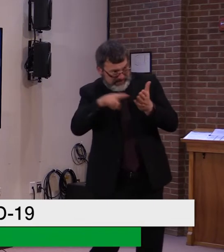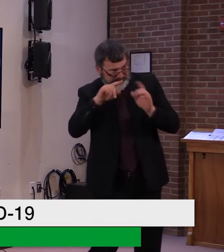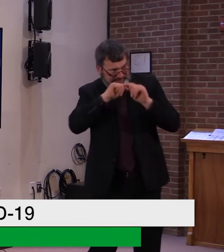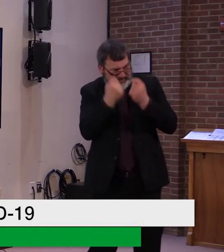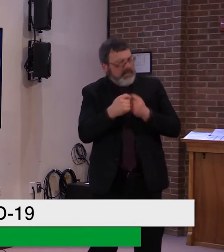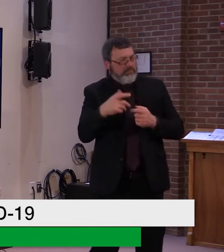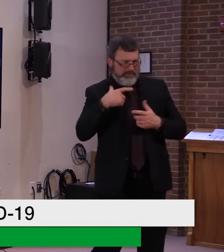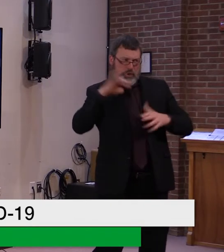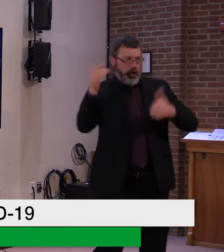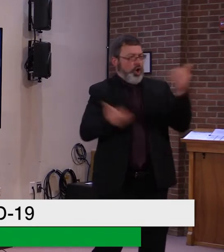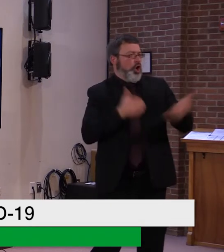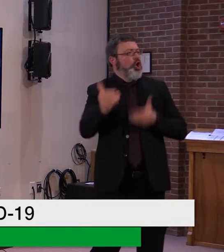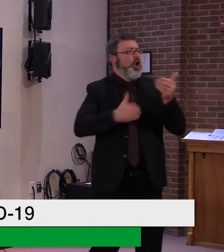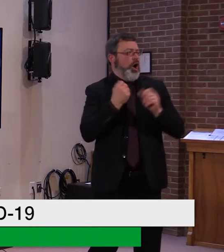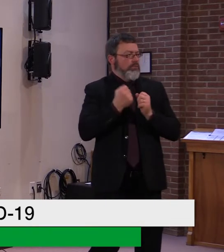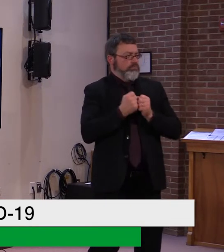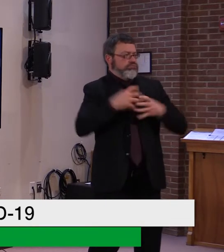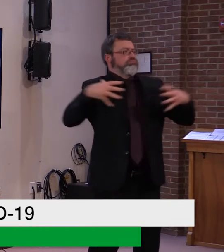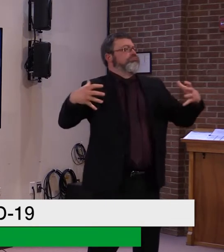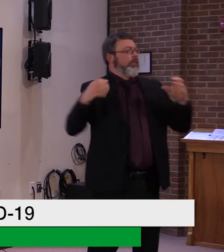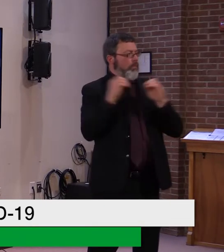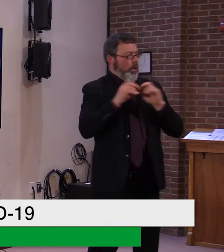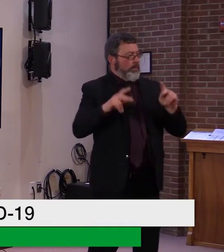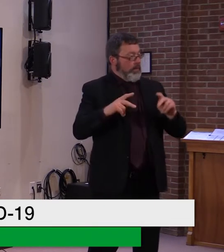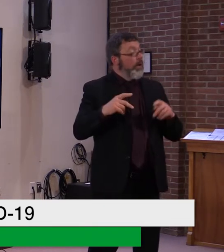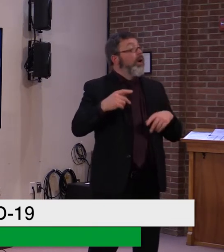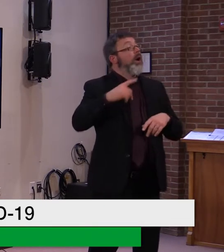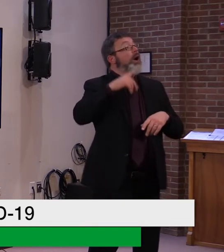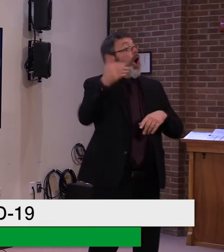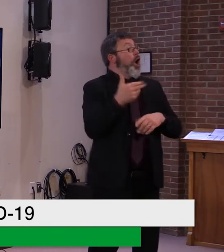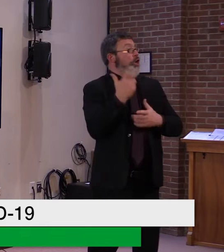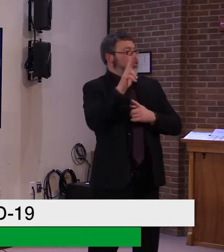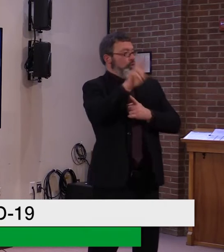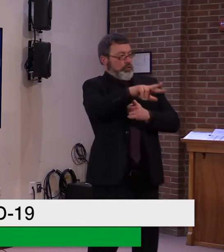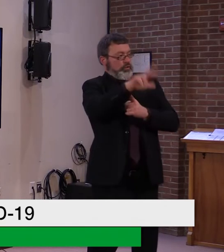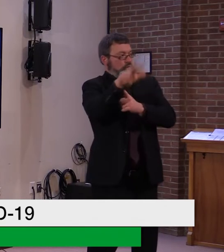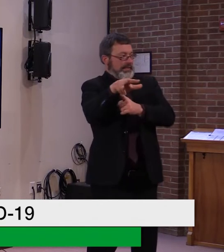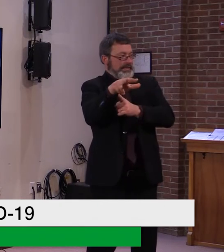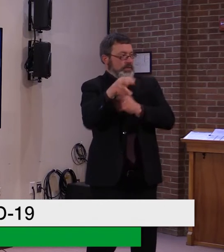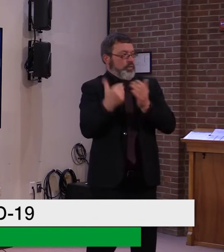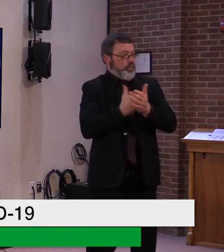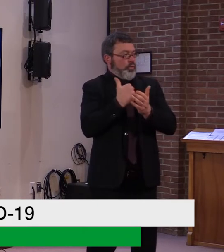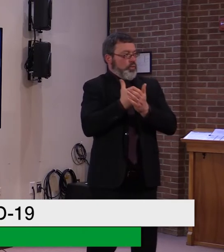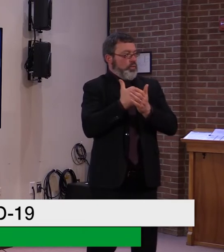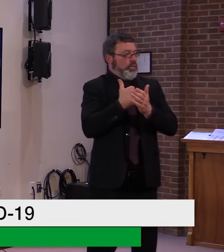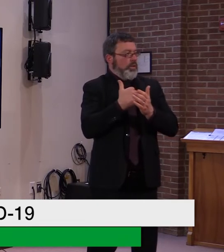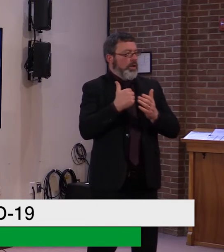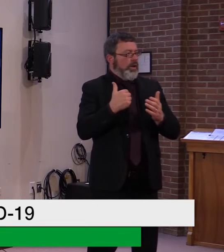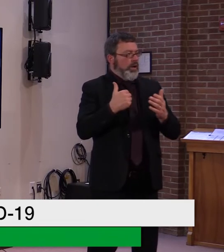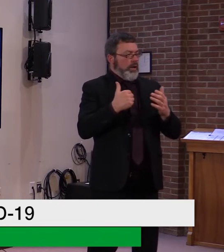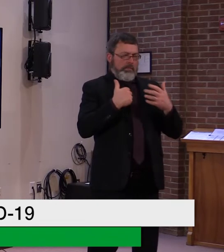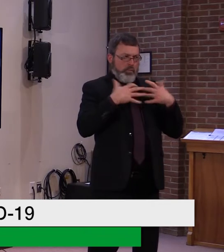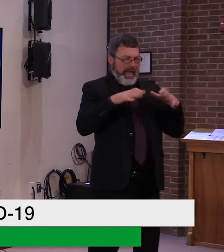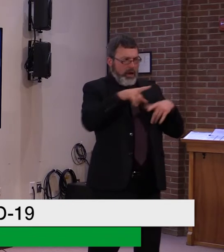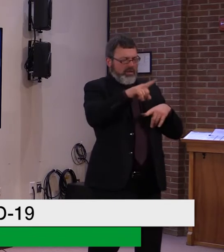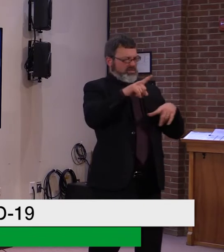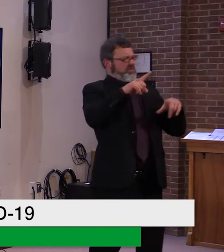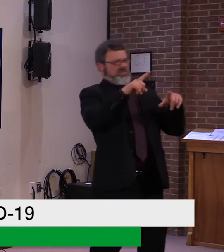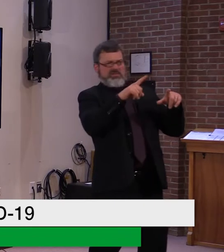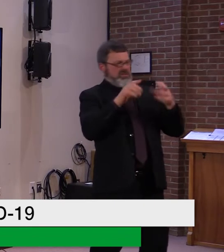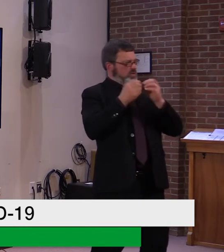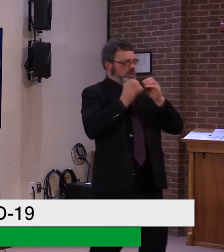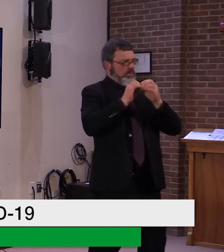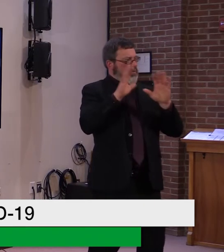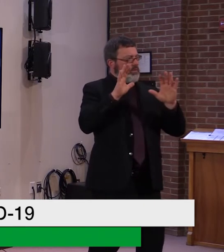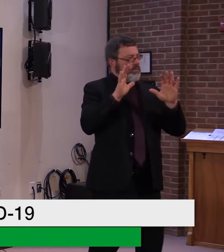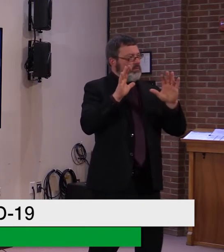on 33 additional staff now i want to i i don't want to confuse you because this if i use staff i don't i